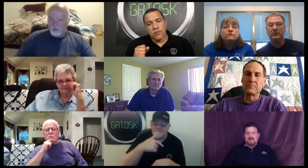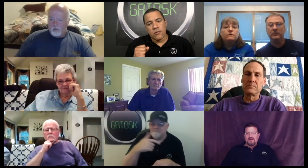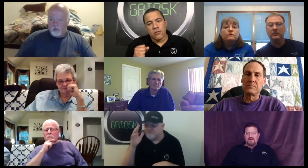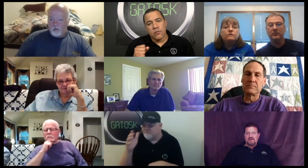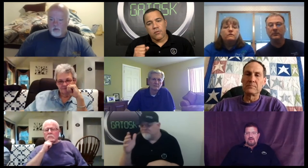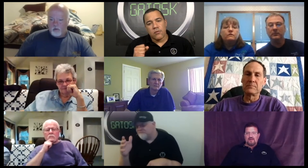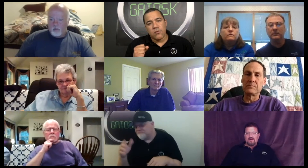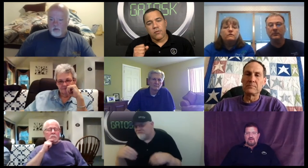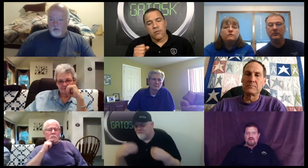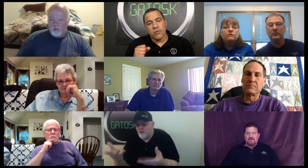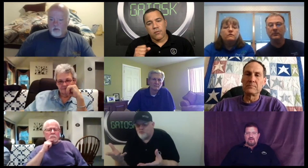In the future, yeah, we'll